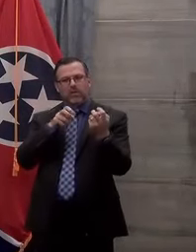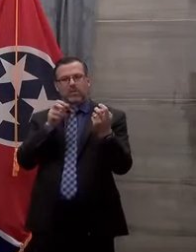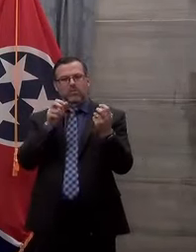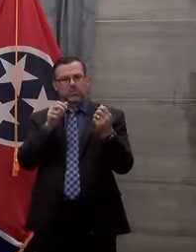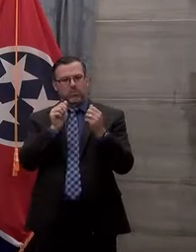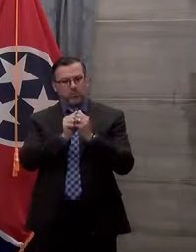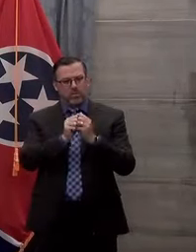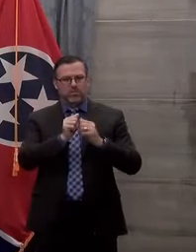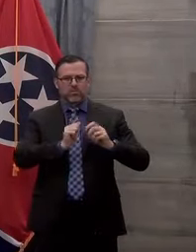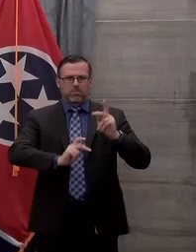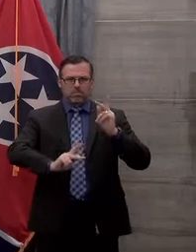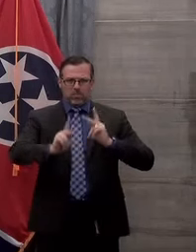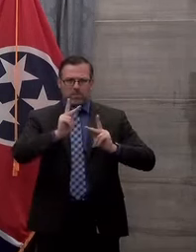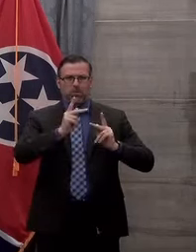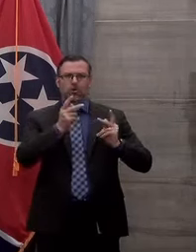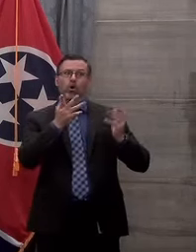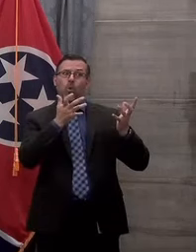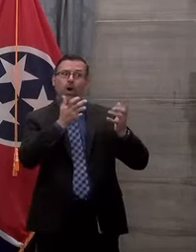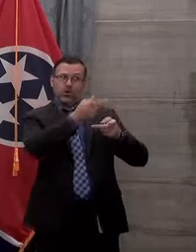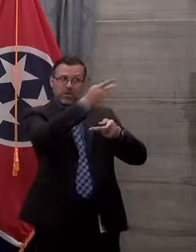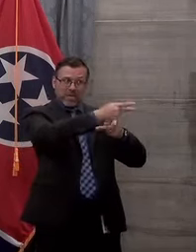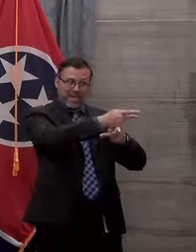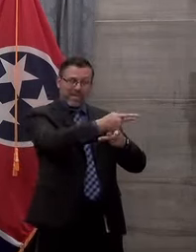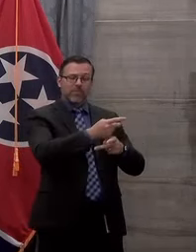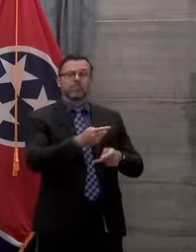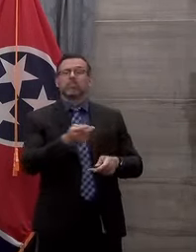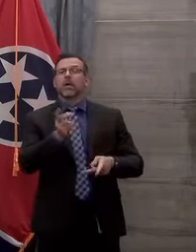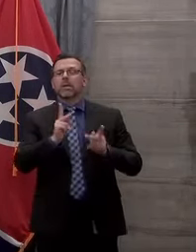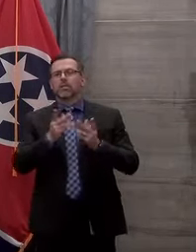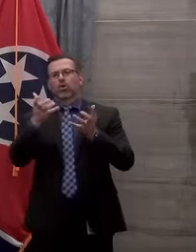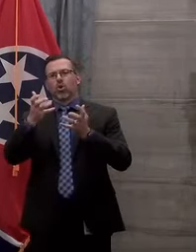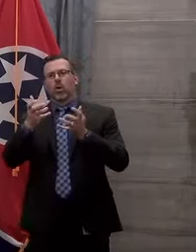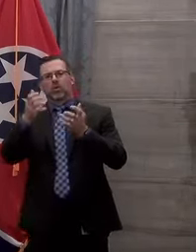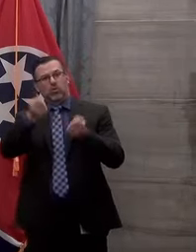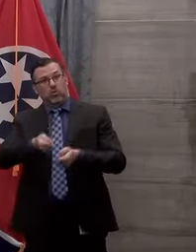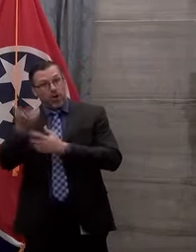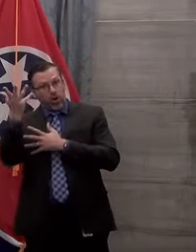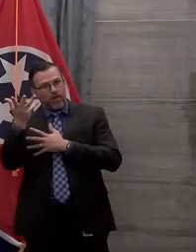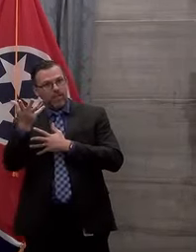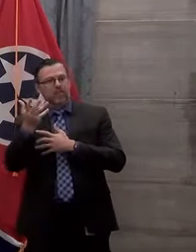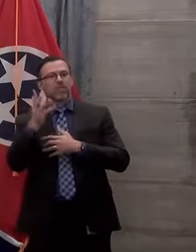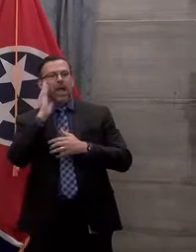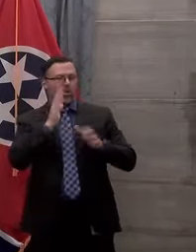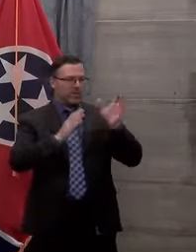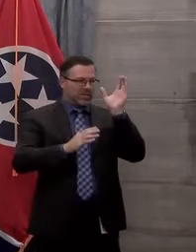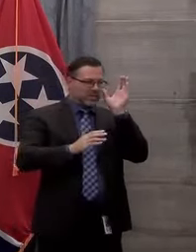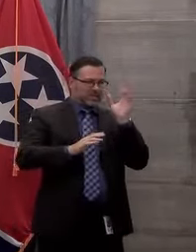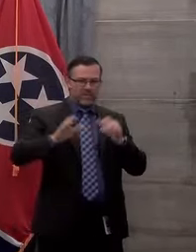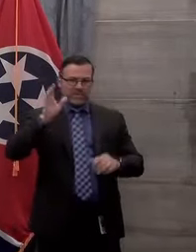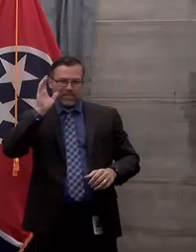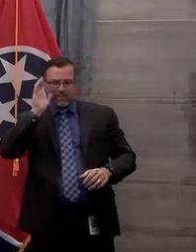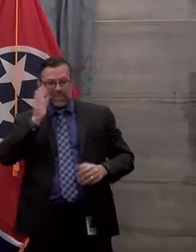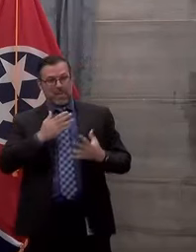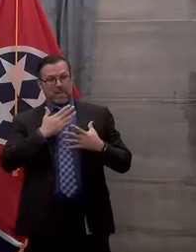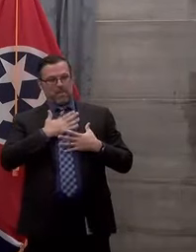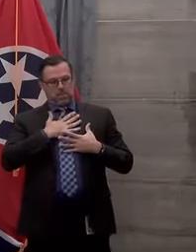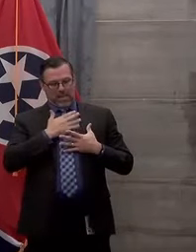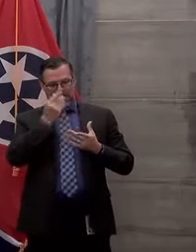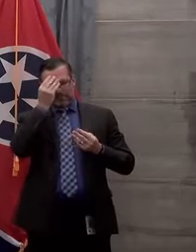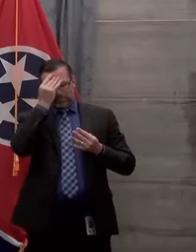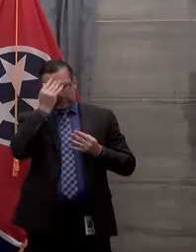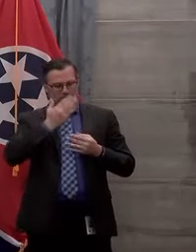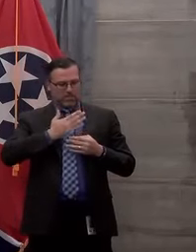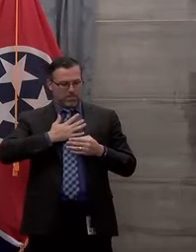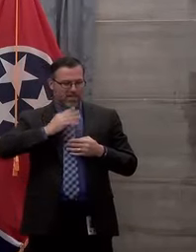I would sit down with those who advocate keeping it. I would sit down with those who advocate getting rid of it. I would consider my own experiences and my opinion about